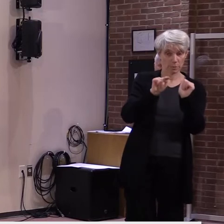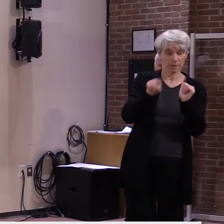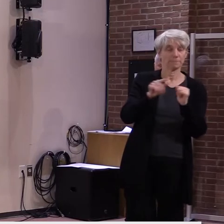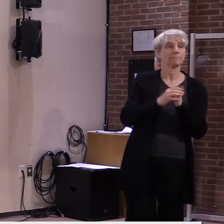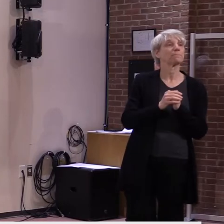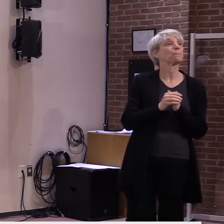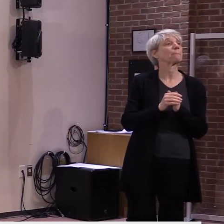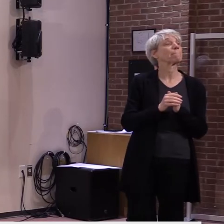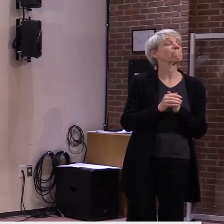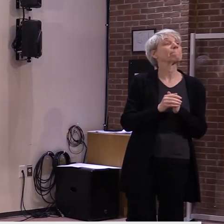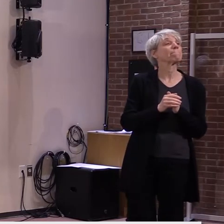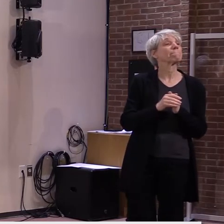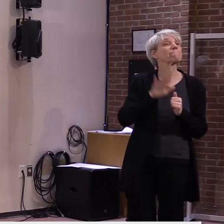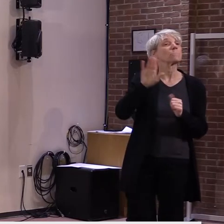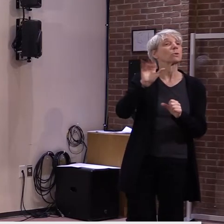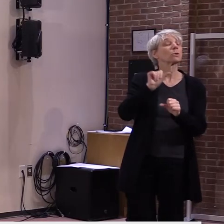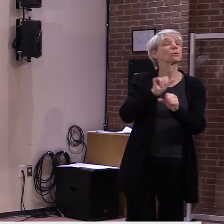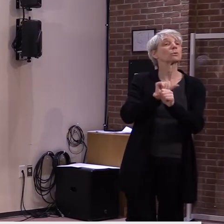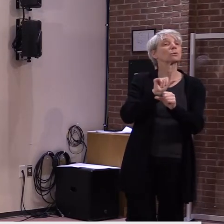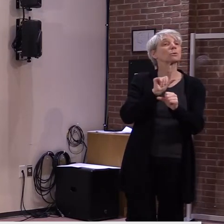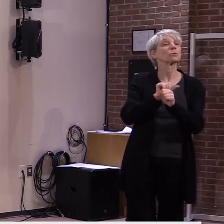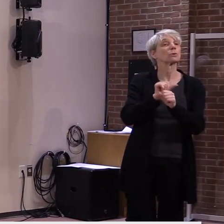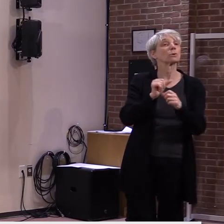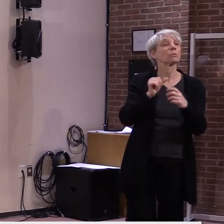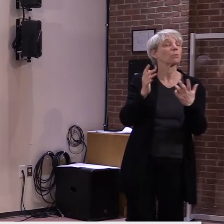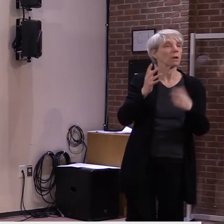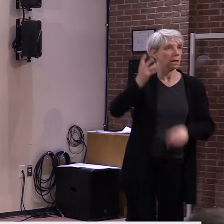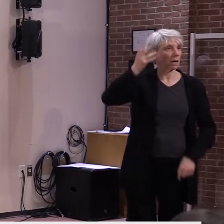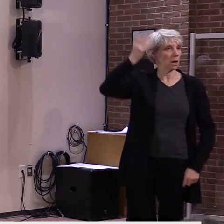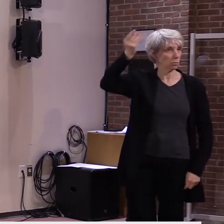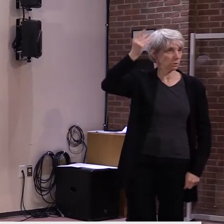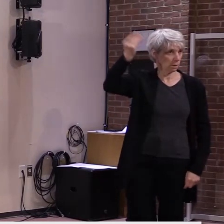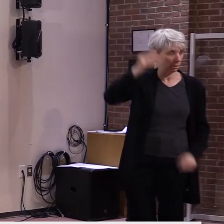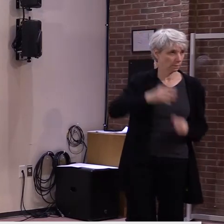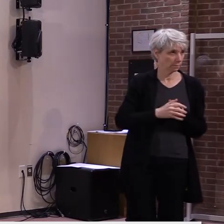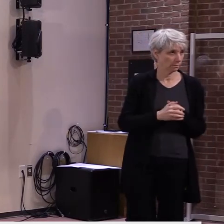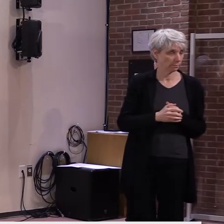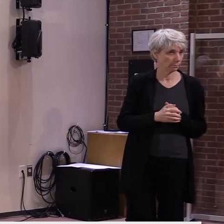Her job is an outside job where she